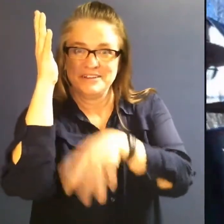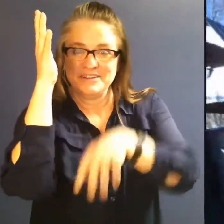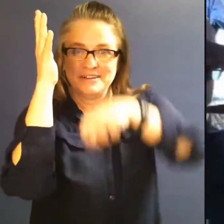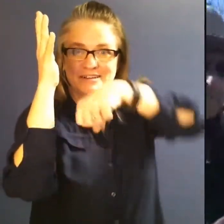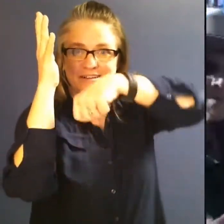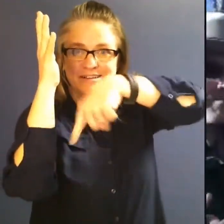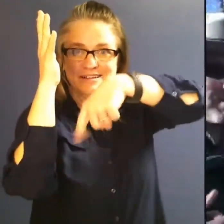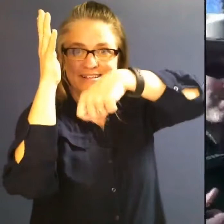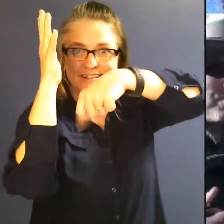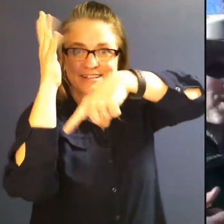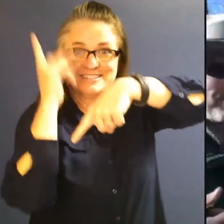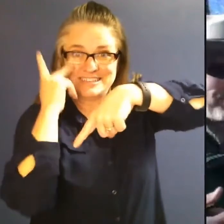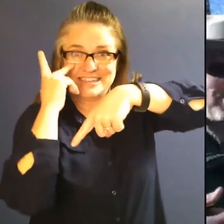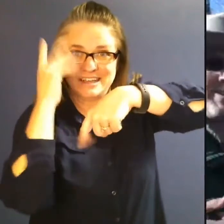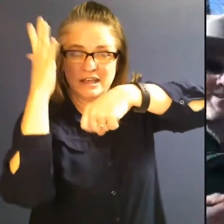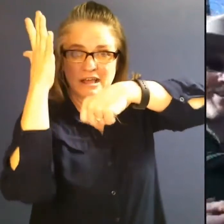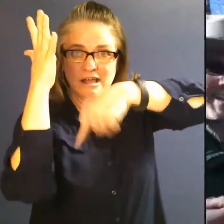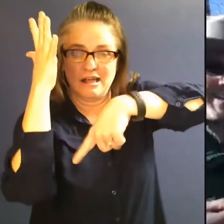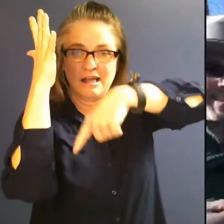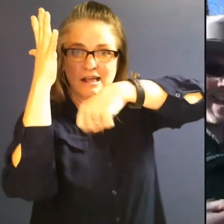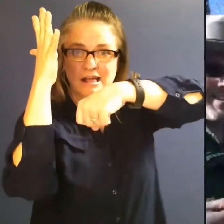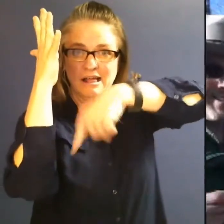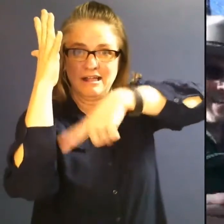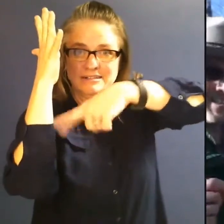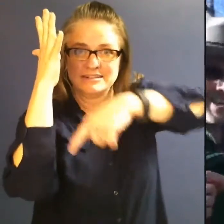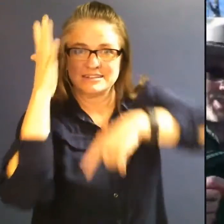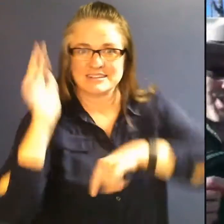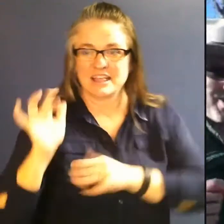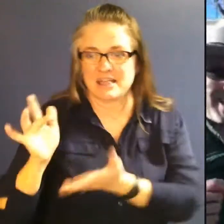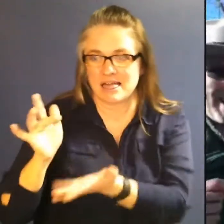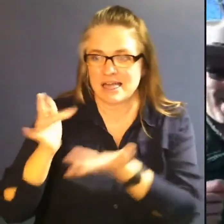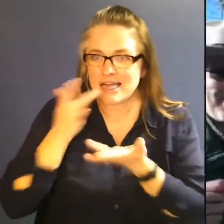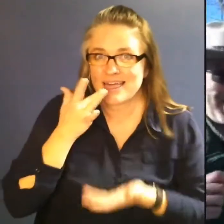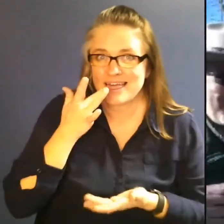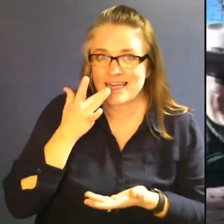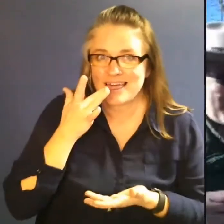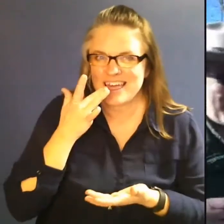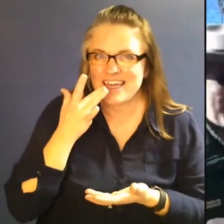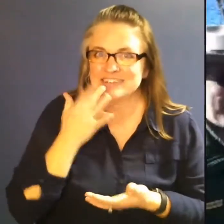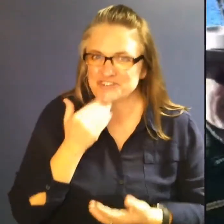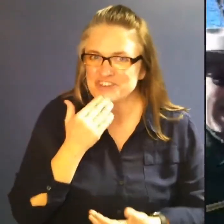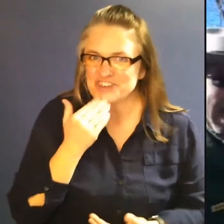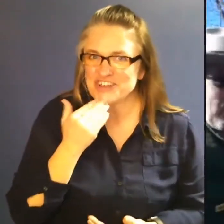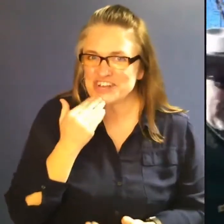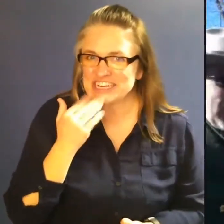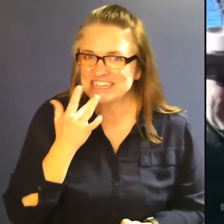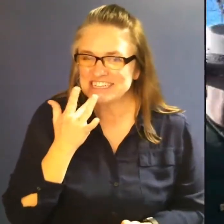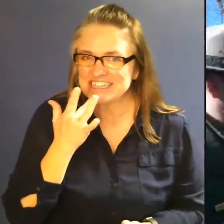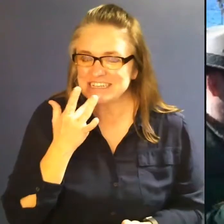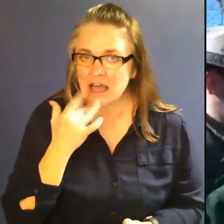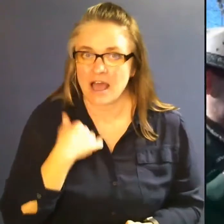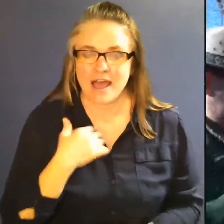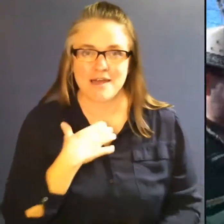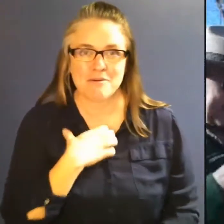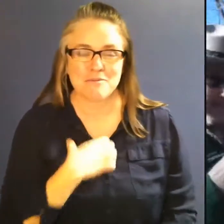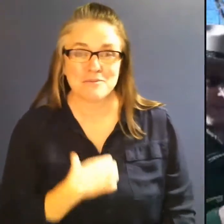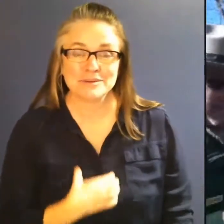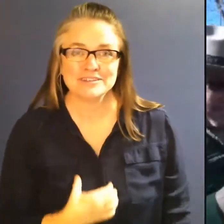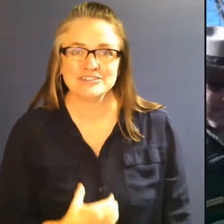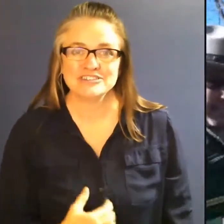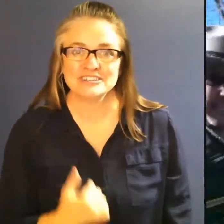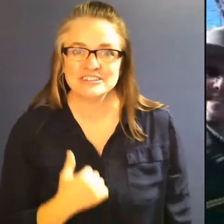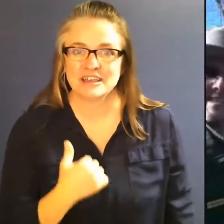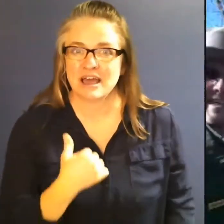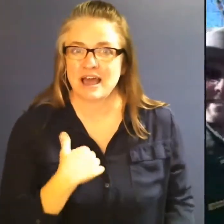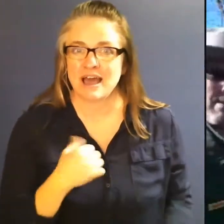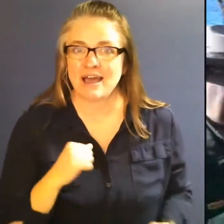like crazy, and boy, you can taste that. You can taste that sugar in there. There's a little bit of sugar. I wish I had was able